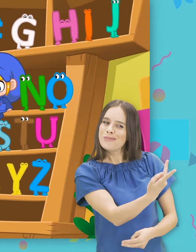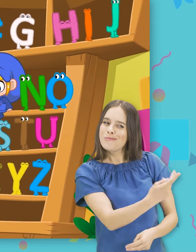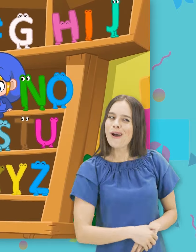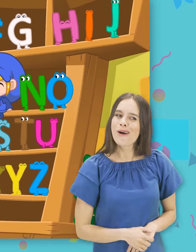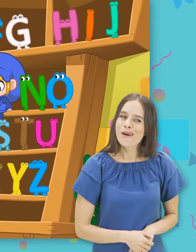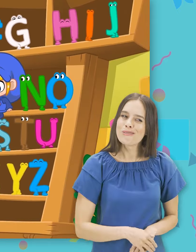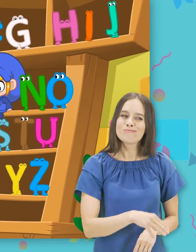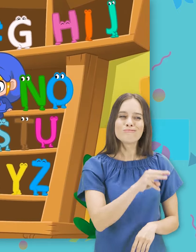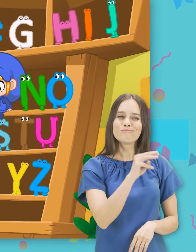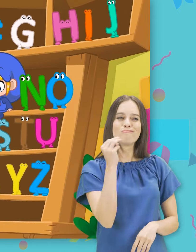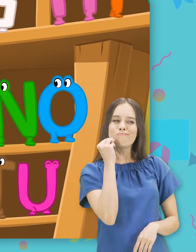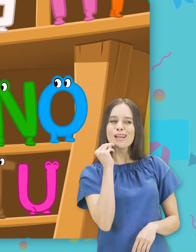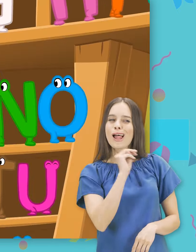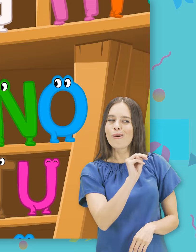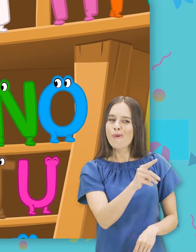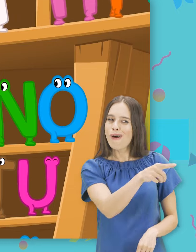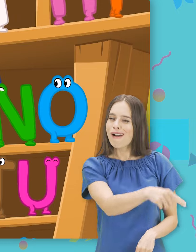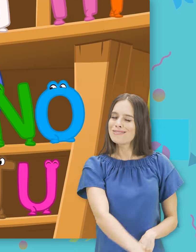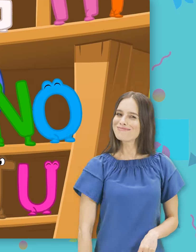Oh, Mila and Morphle.